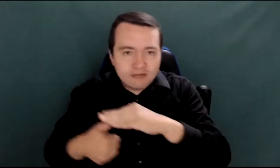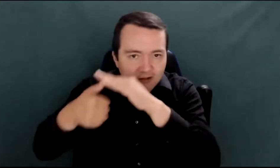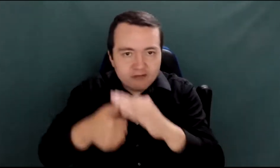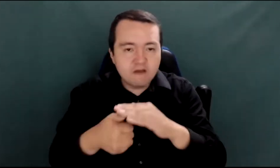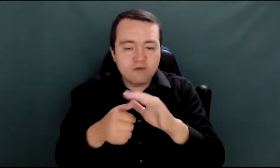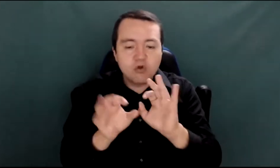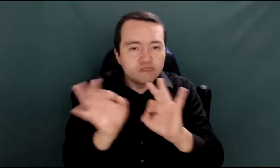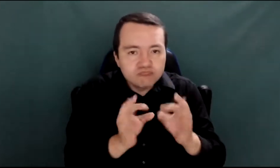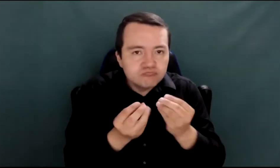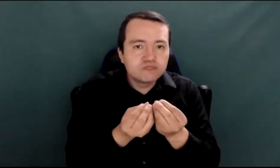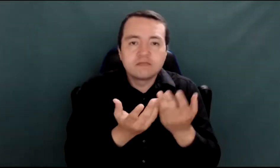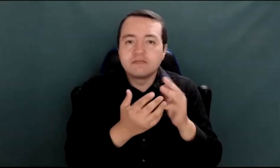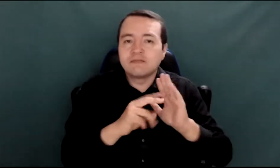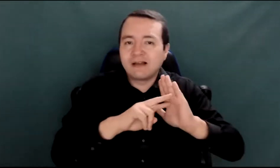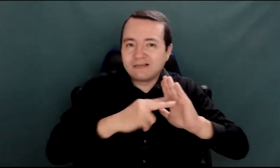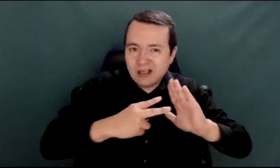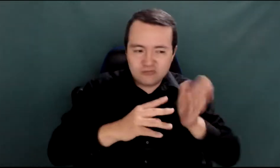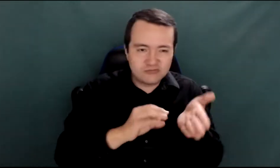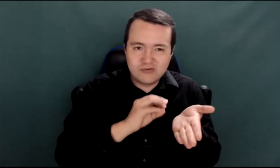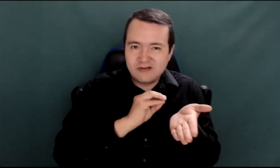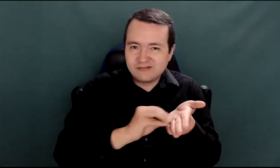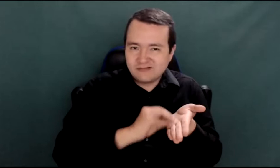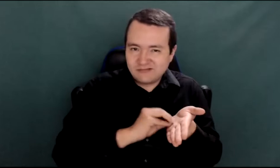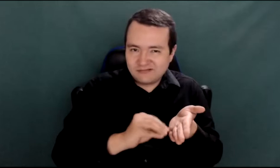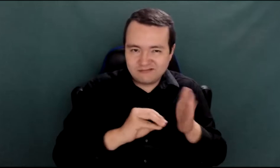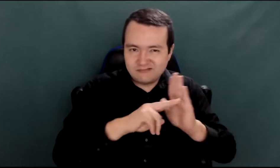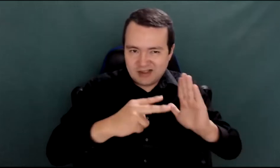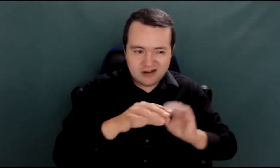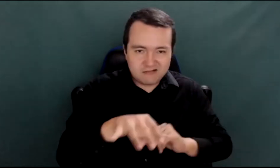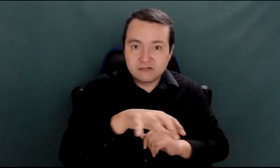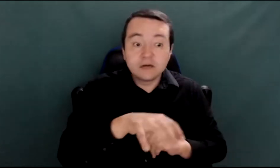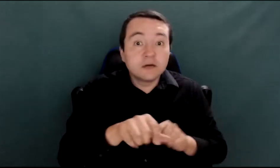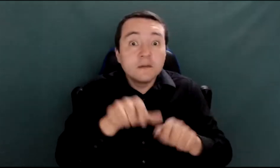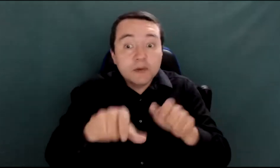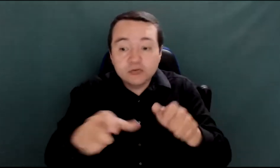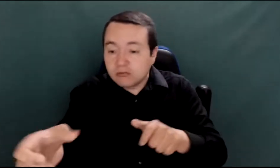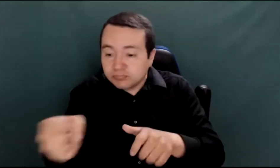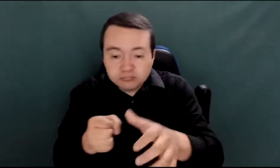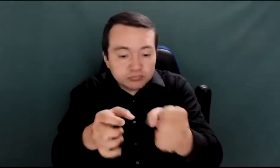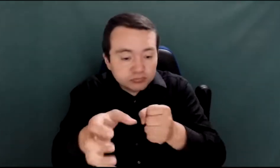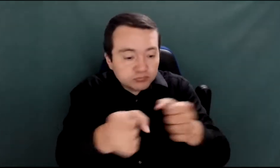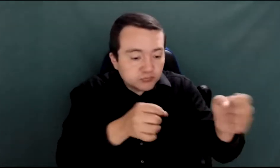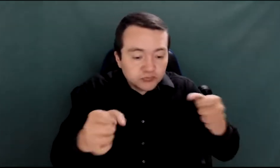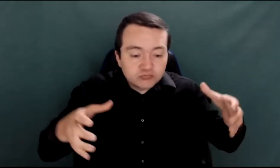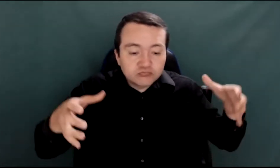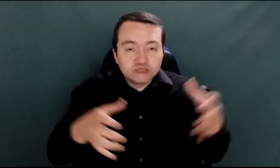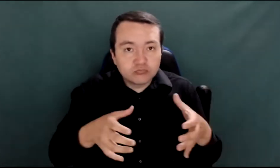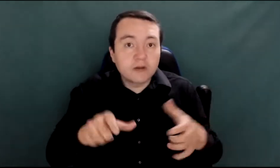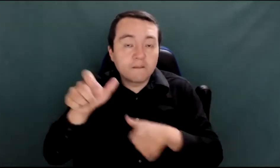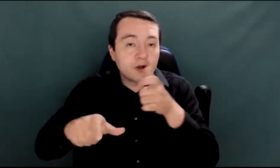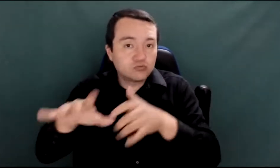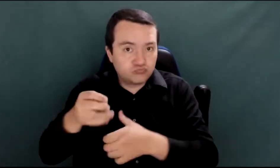a part of the technical team and all of those who